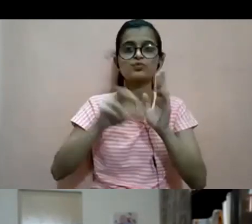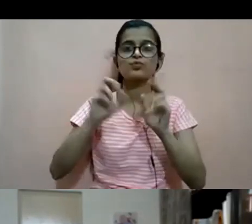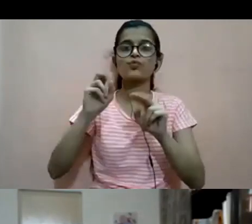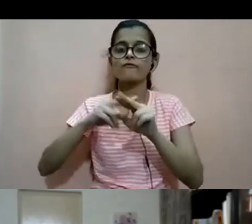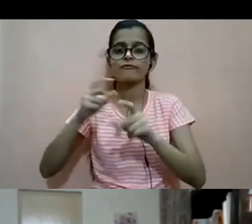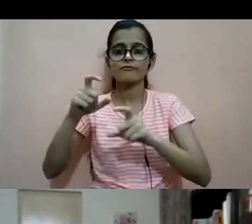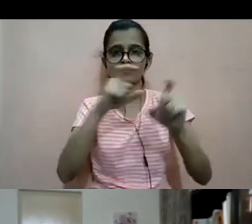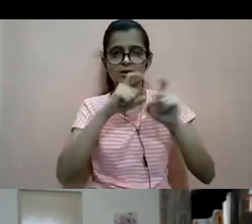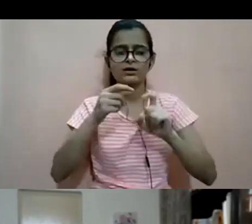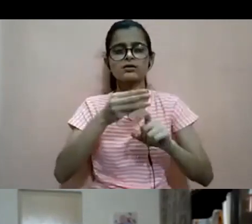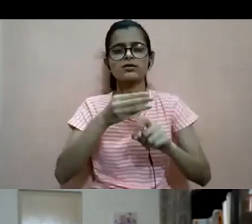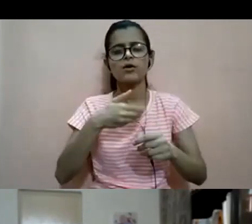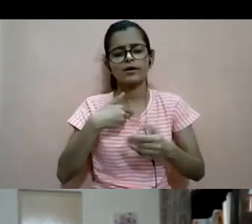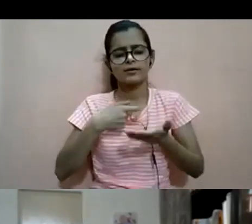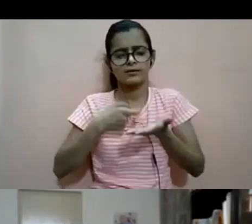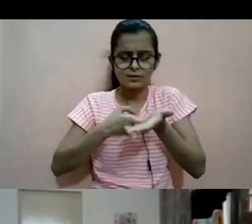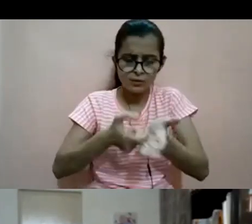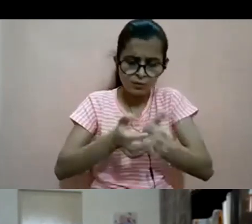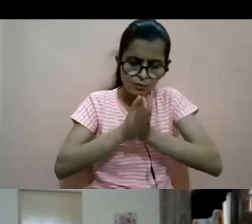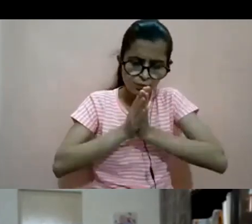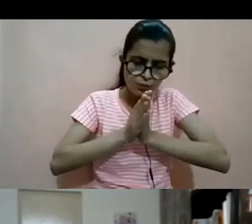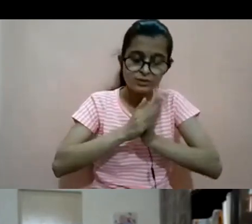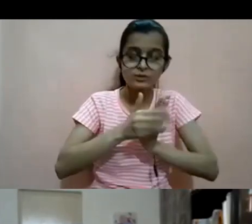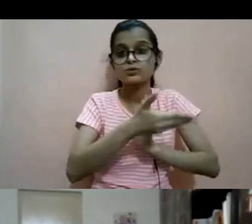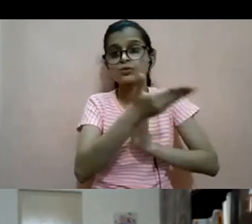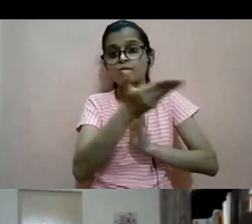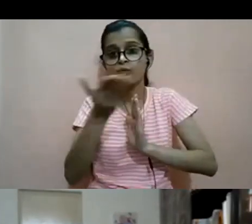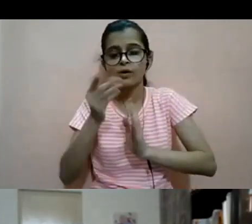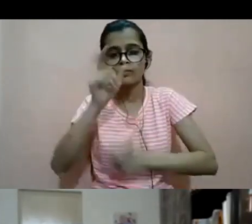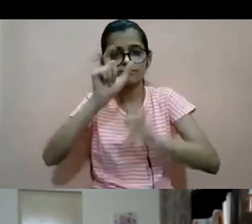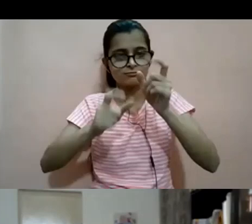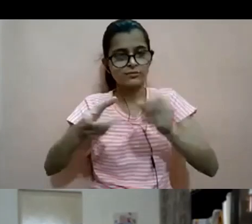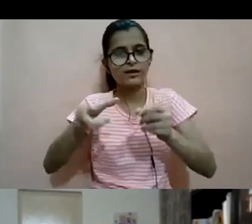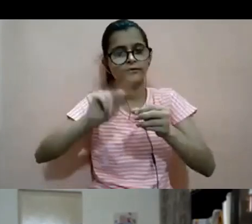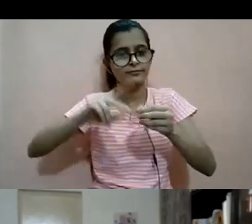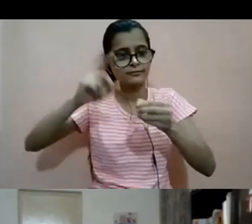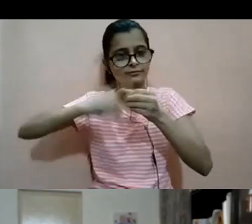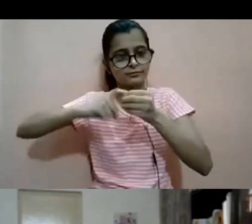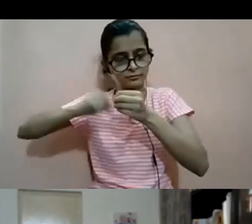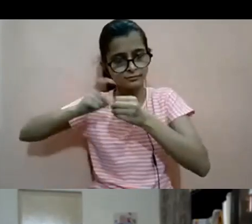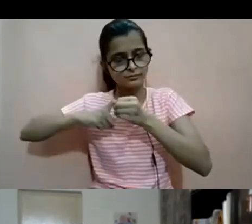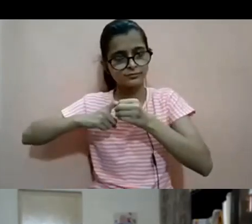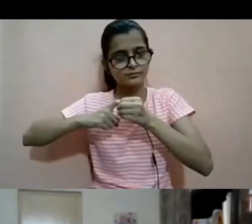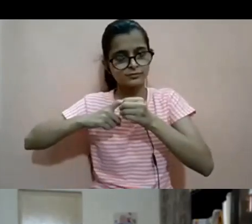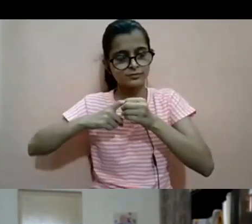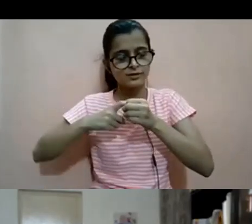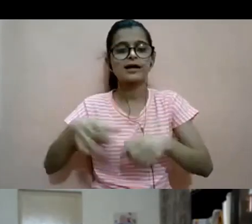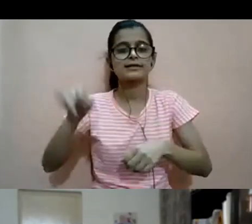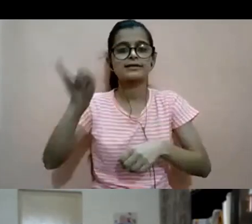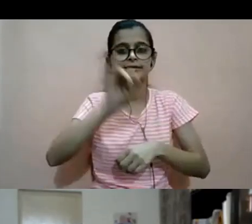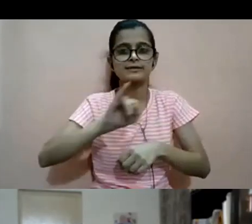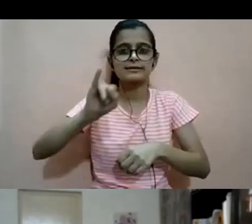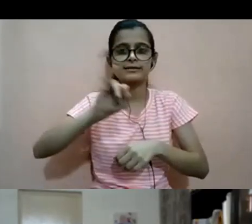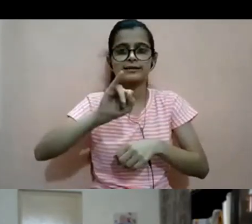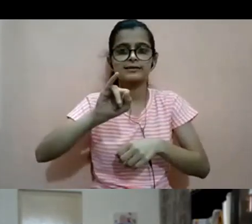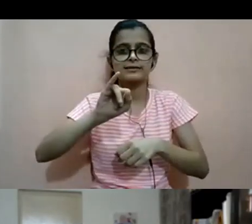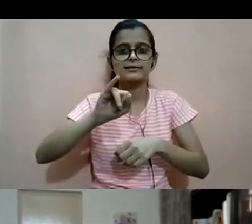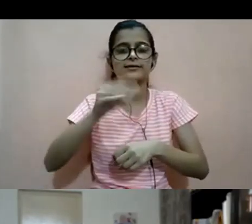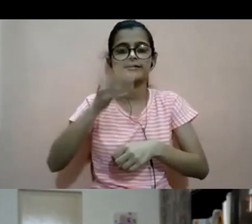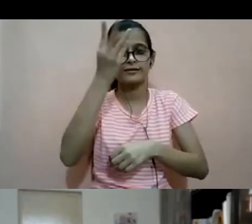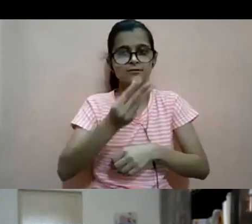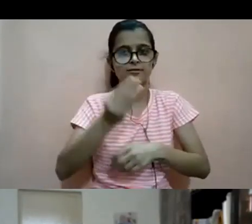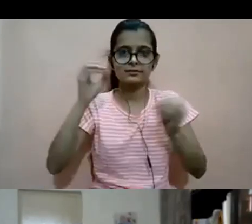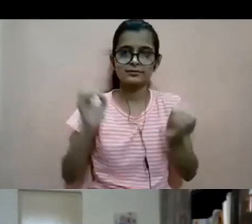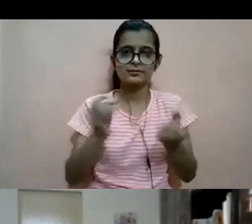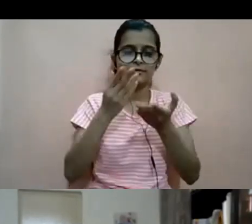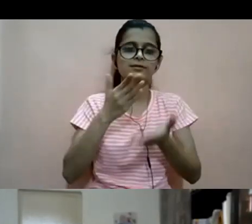to rejoin 5 minutes before the schedule is starting at 6 p.m. Thank you, Professor Prasad